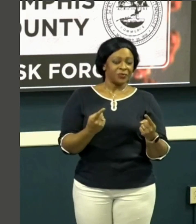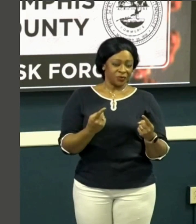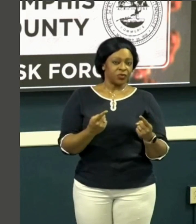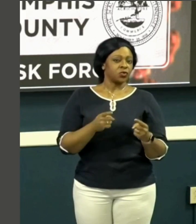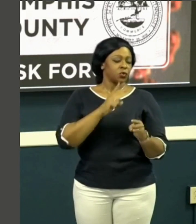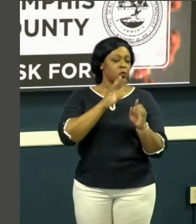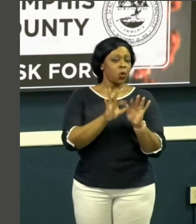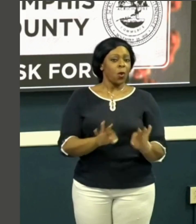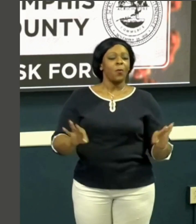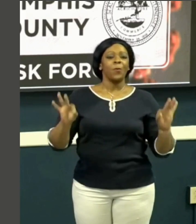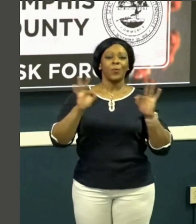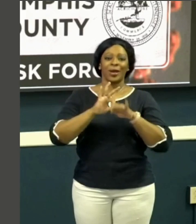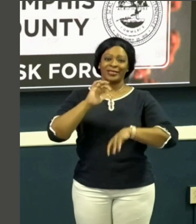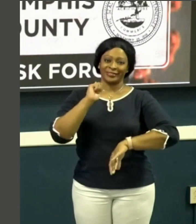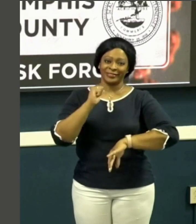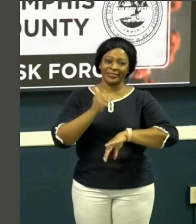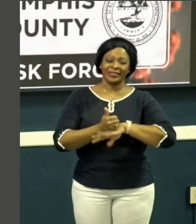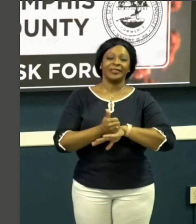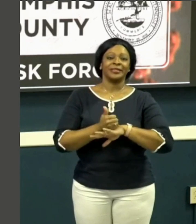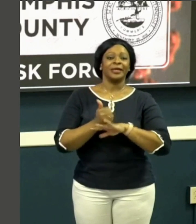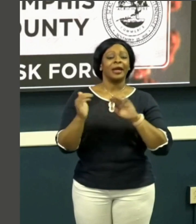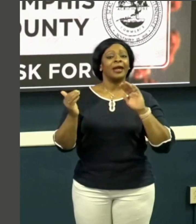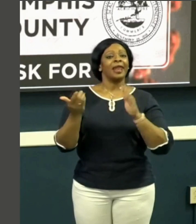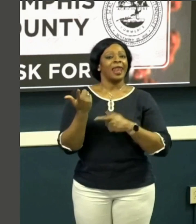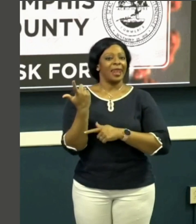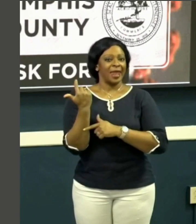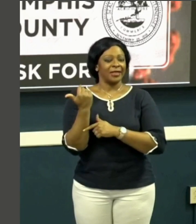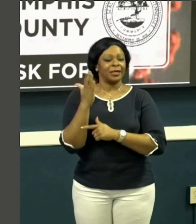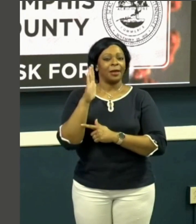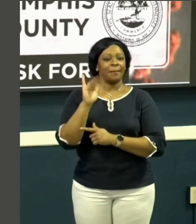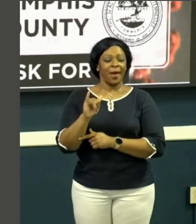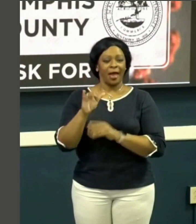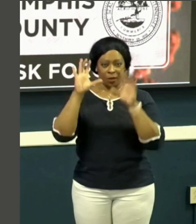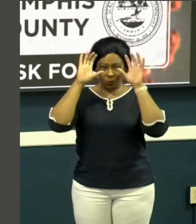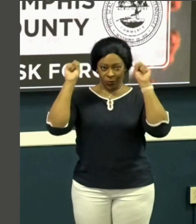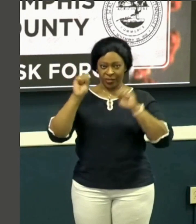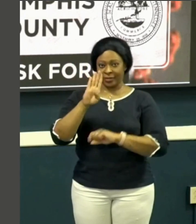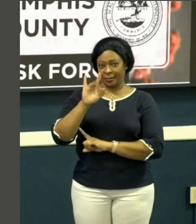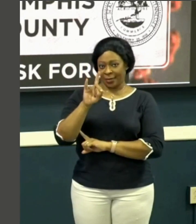an important milestone set last year by President Biden.